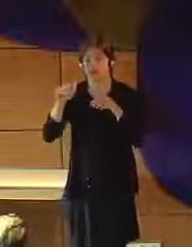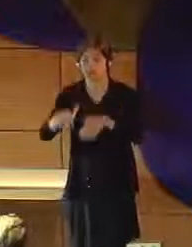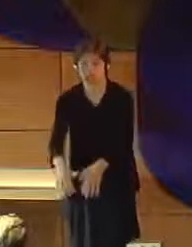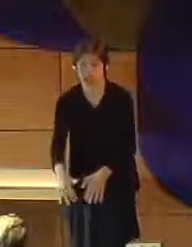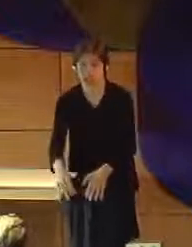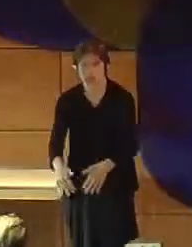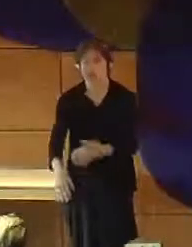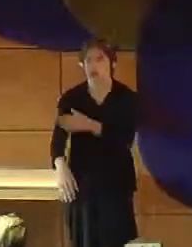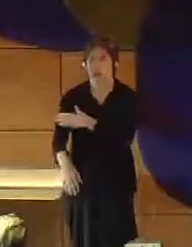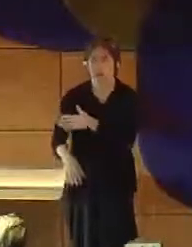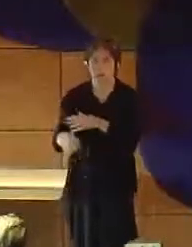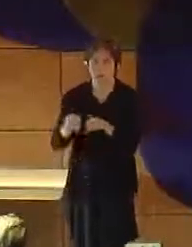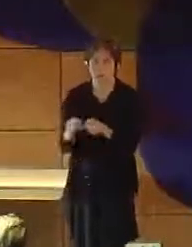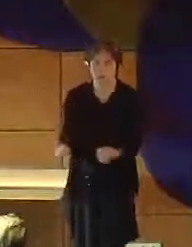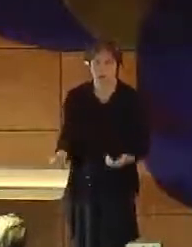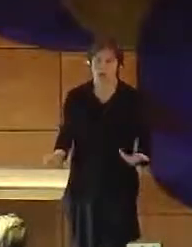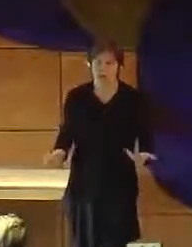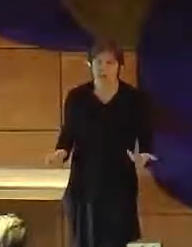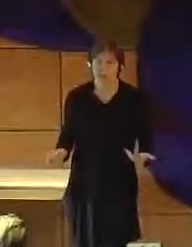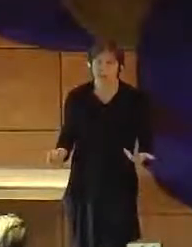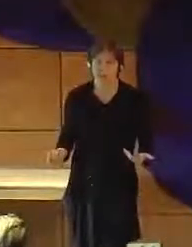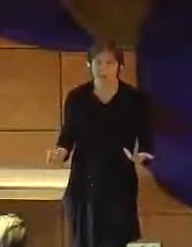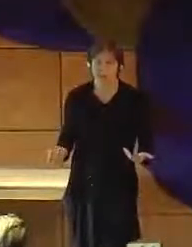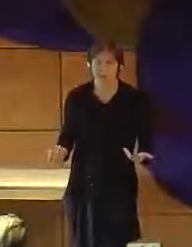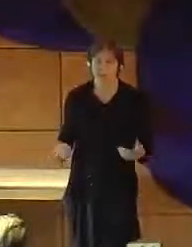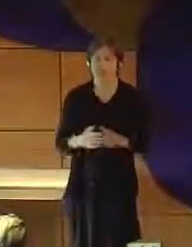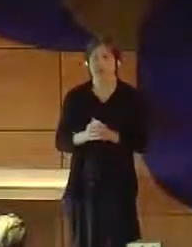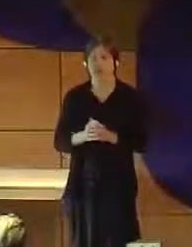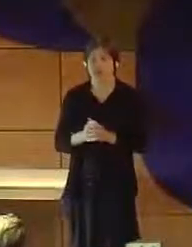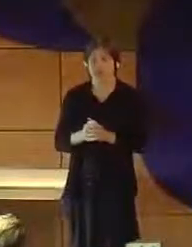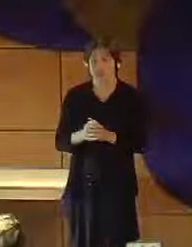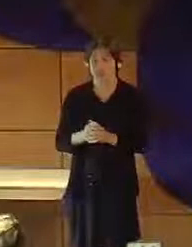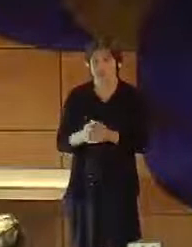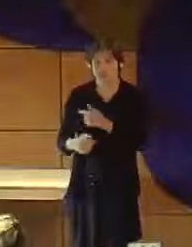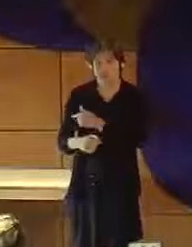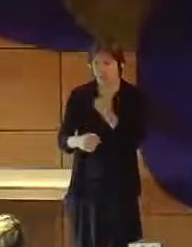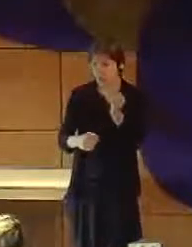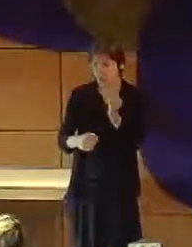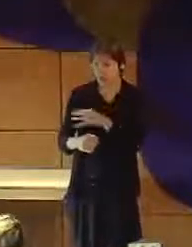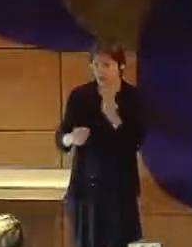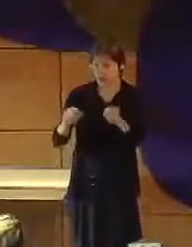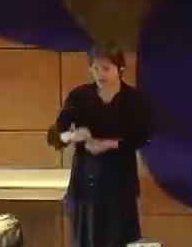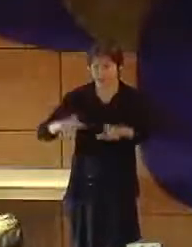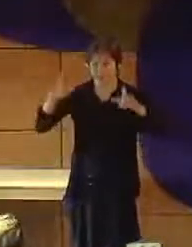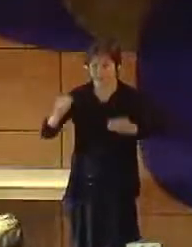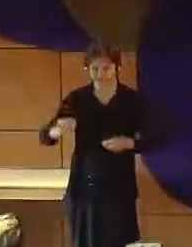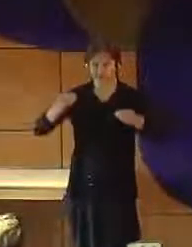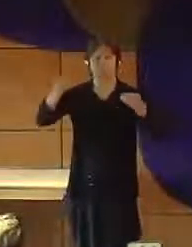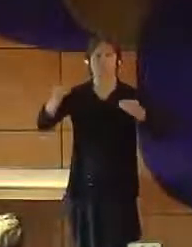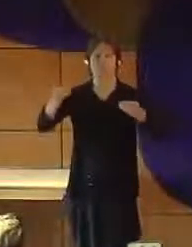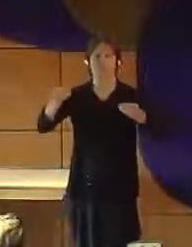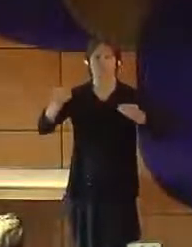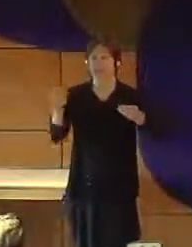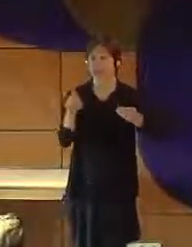his humerus. And when you looked at his x-ray, it looked like that osteoporotic one. There was no bone there at all. We gave him